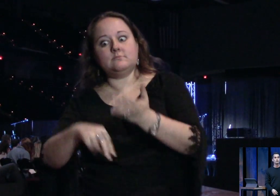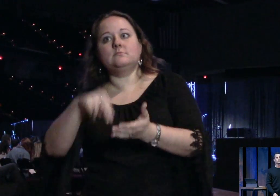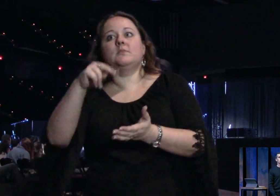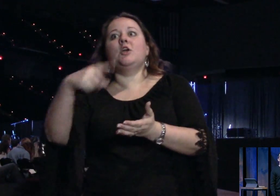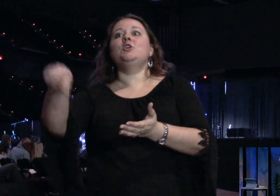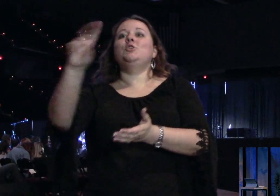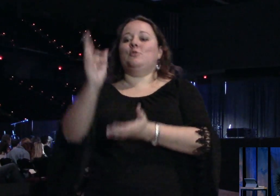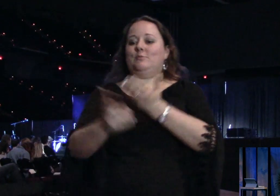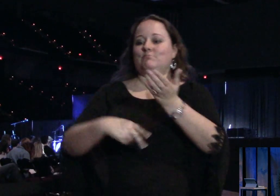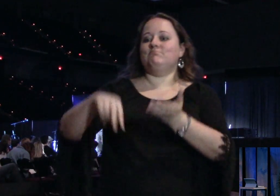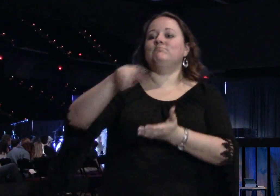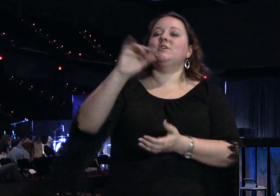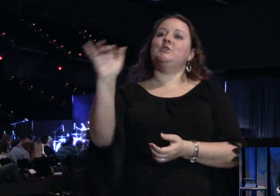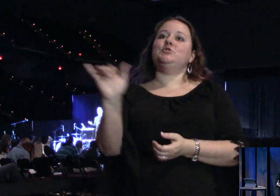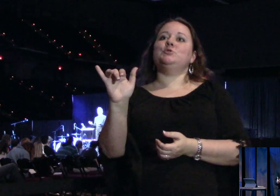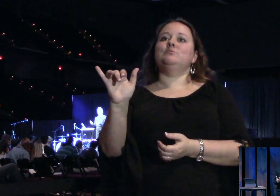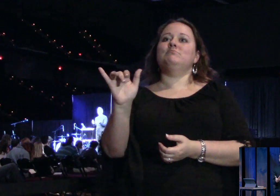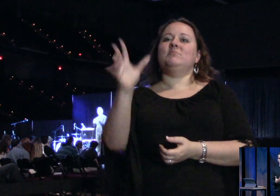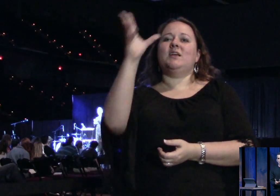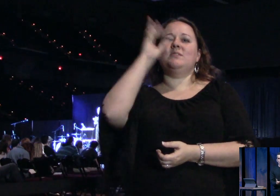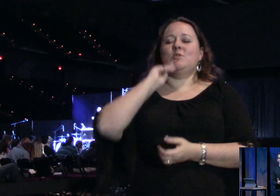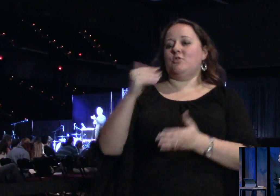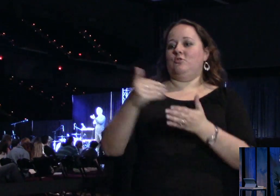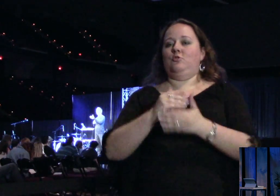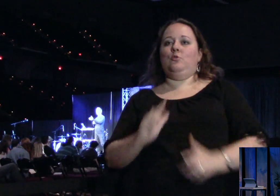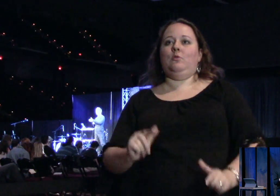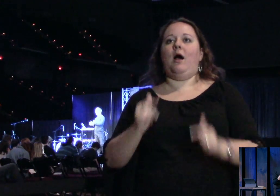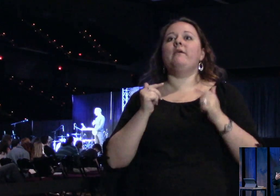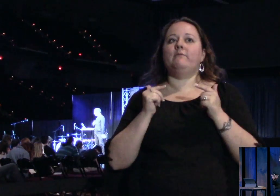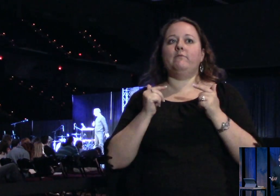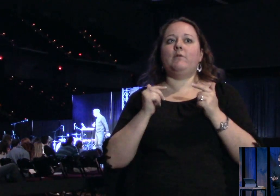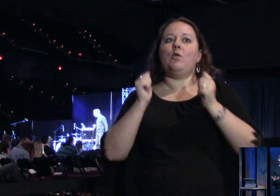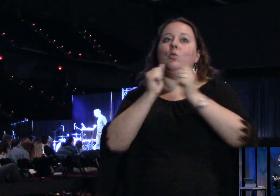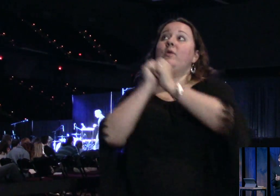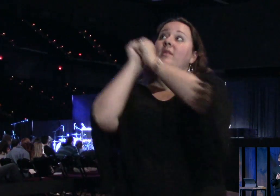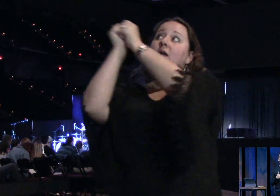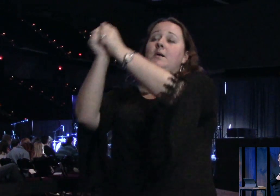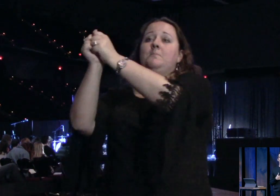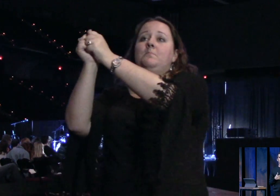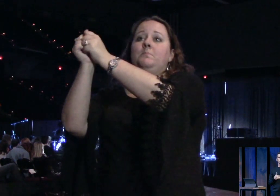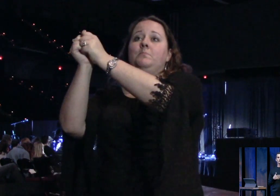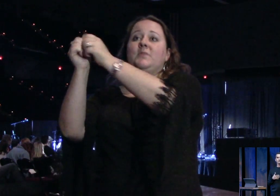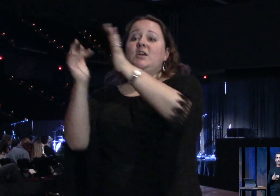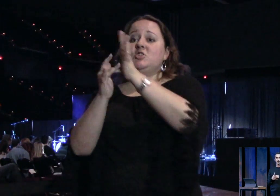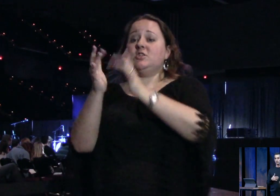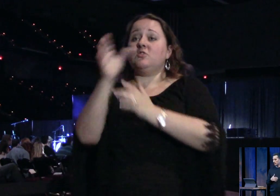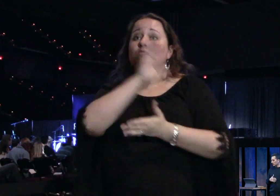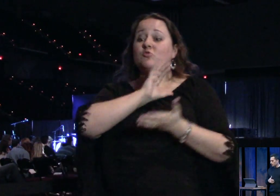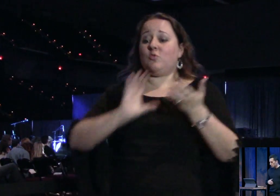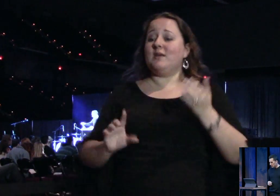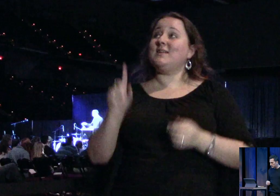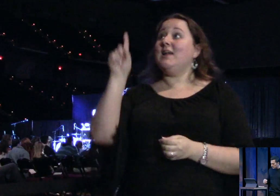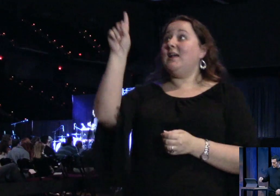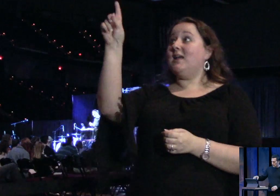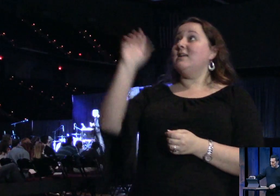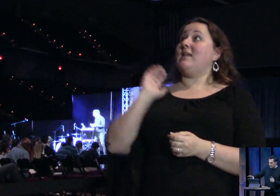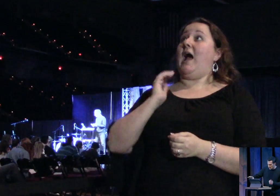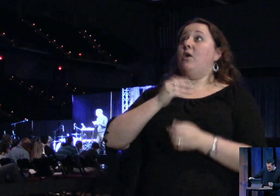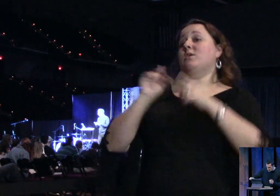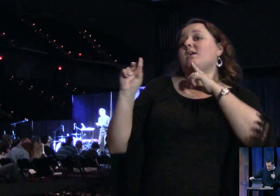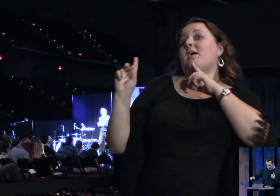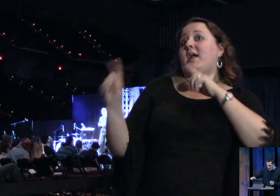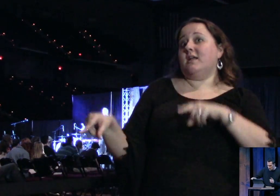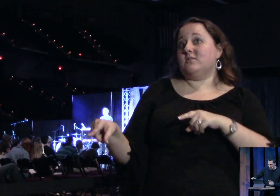too could experience a new life, a liberated life with him. Jesus